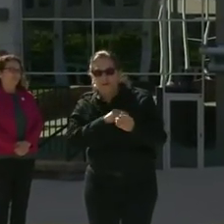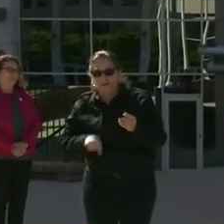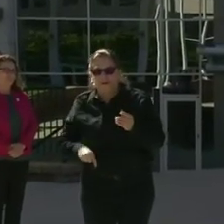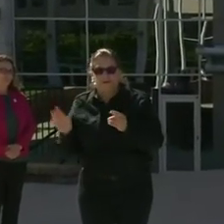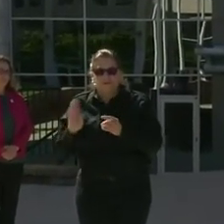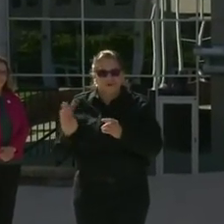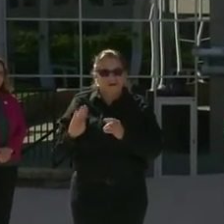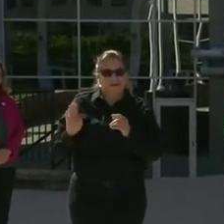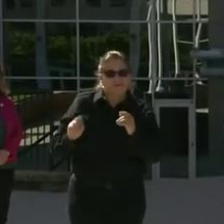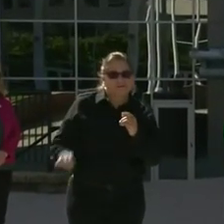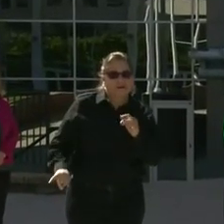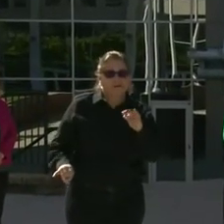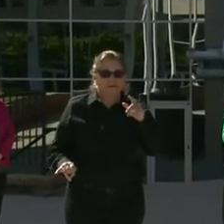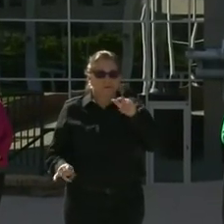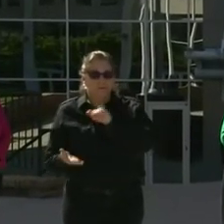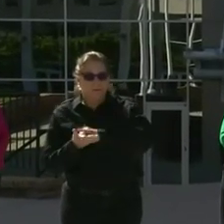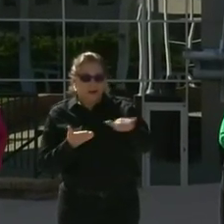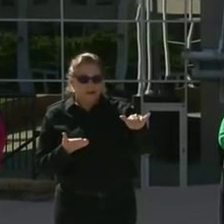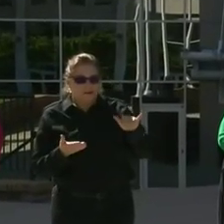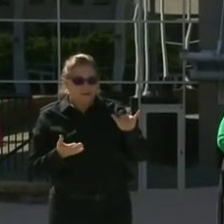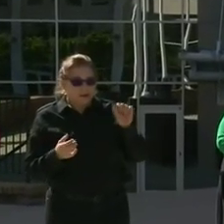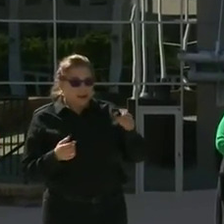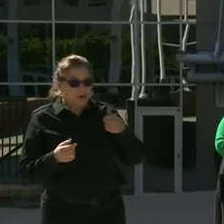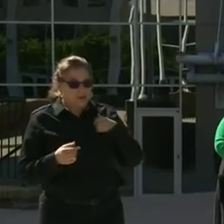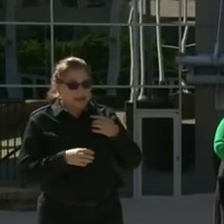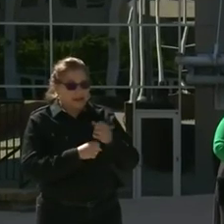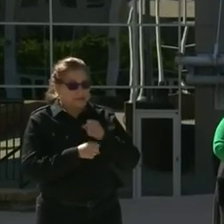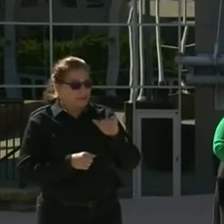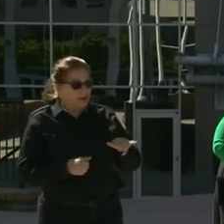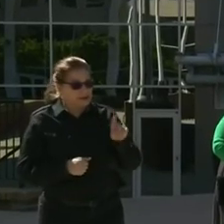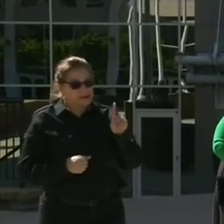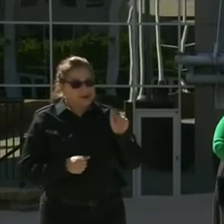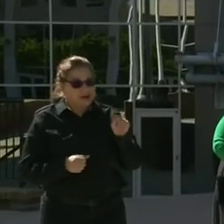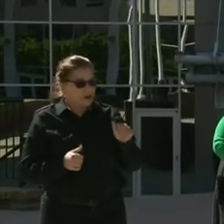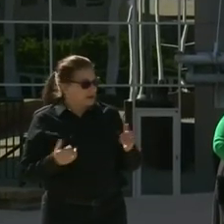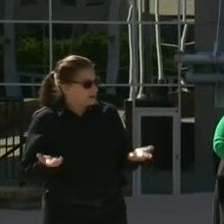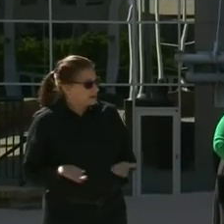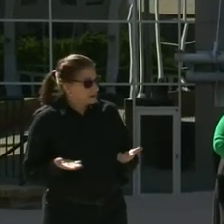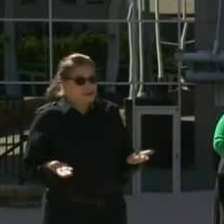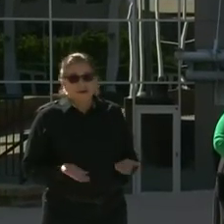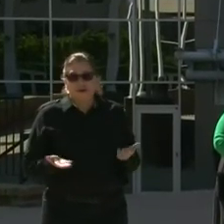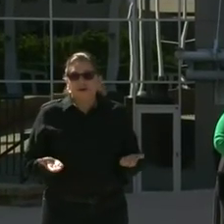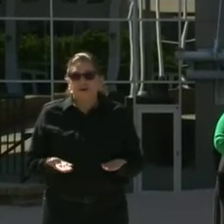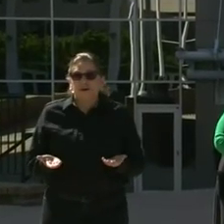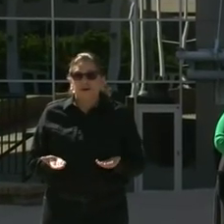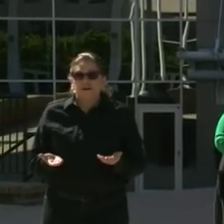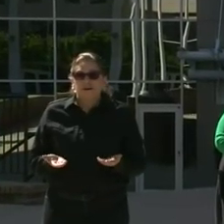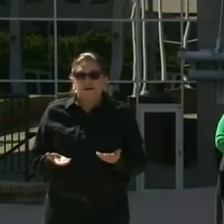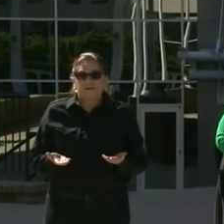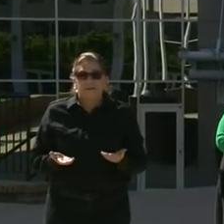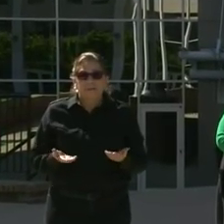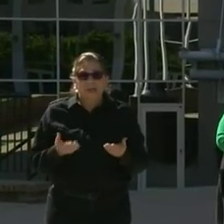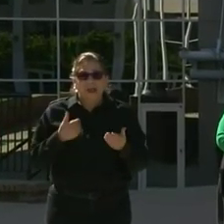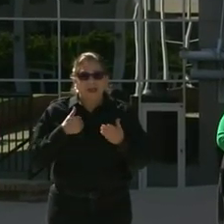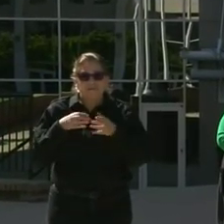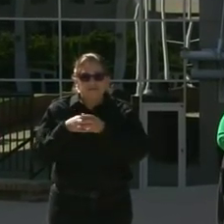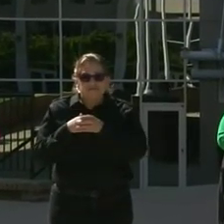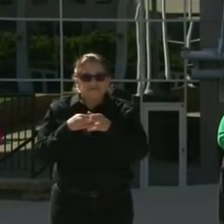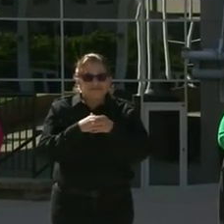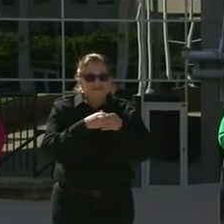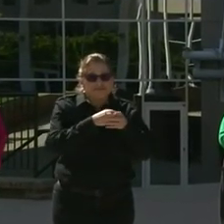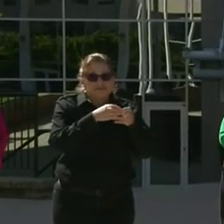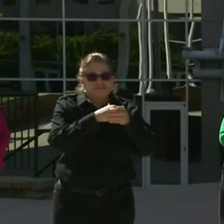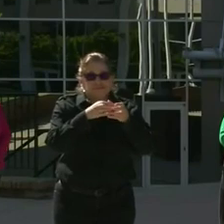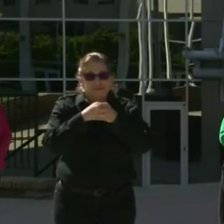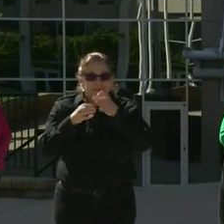that data? And are you seeing any clusters or anything from that data? I think that you heard from our DOH director already that